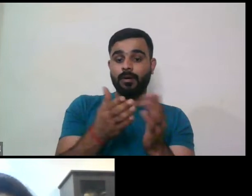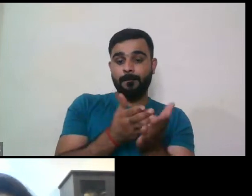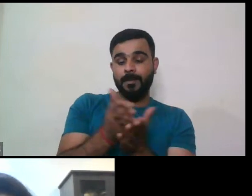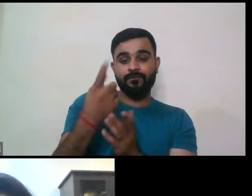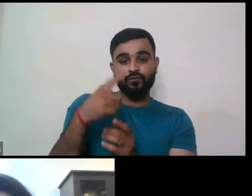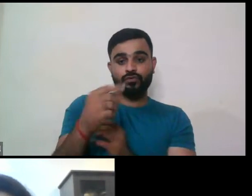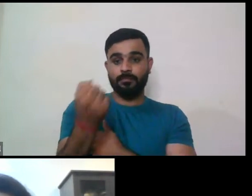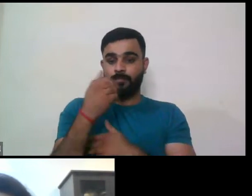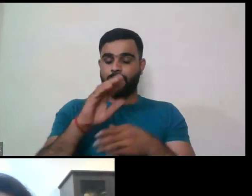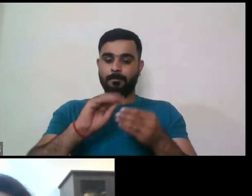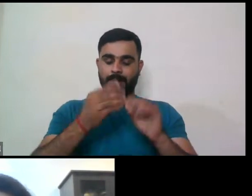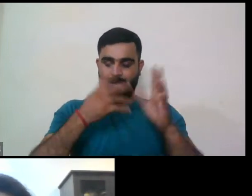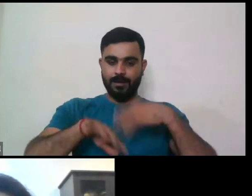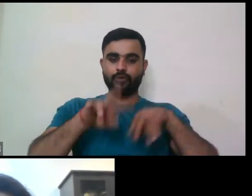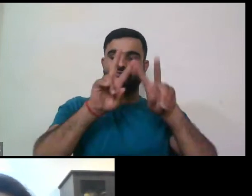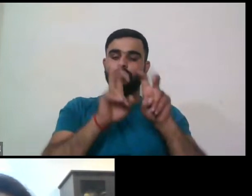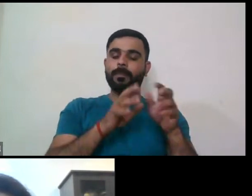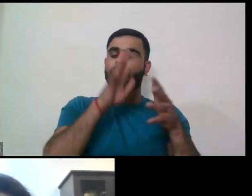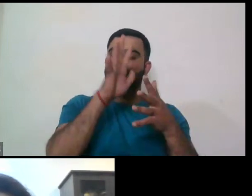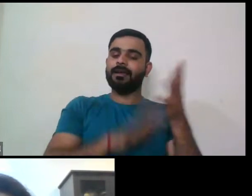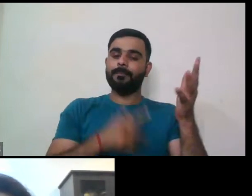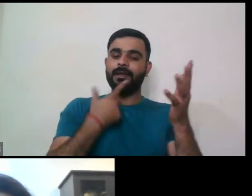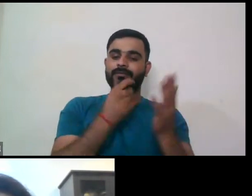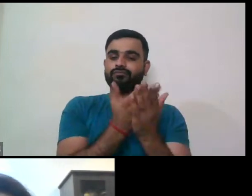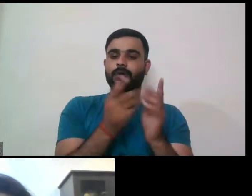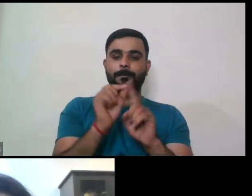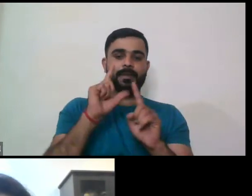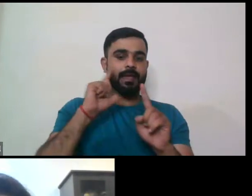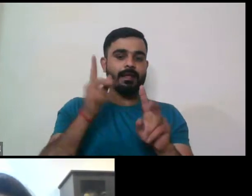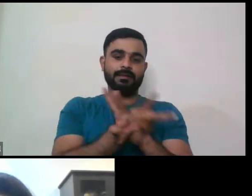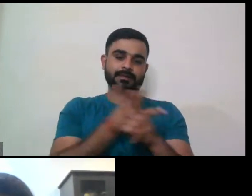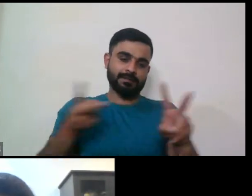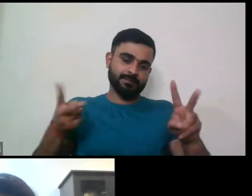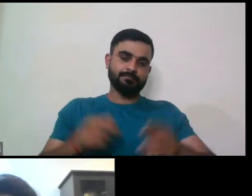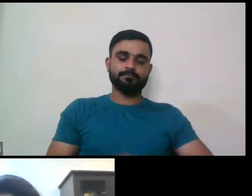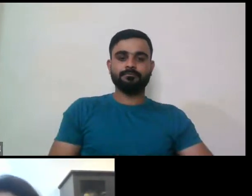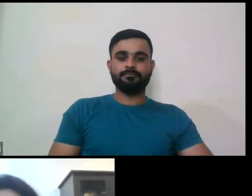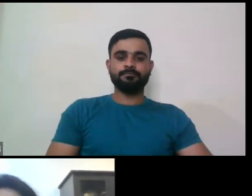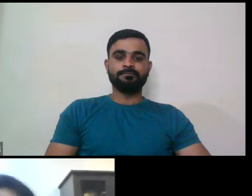limits, federalism-based limits, so on and so forth.